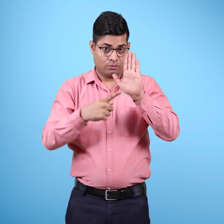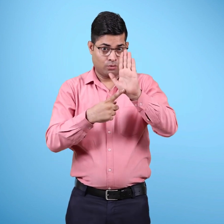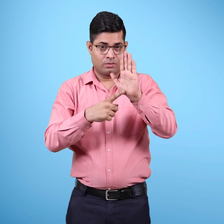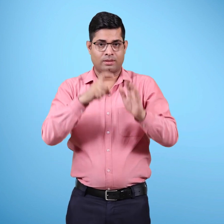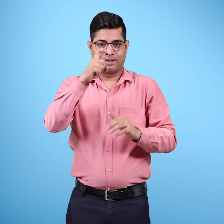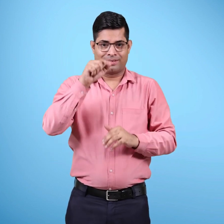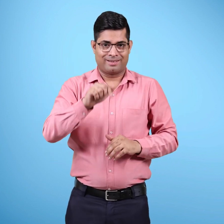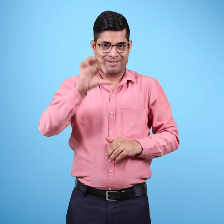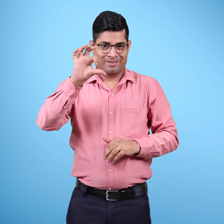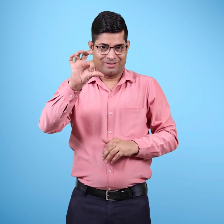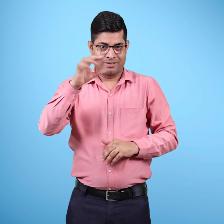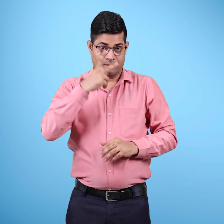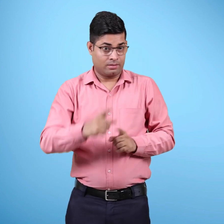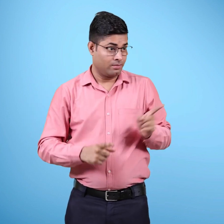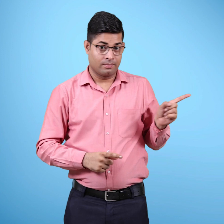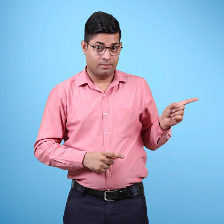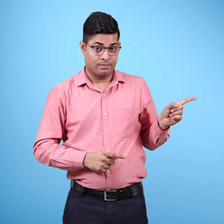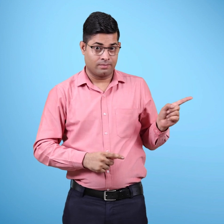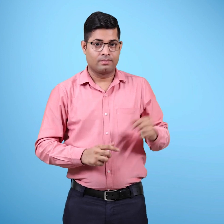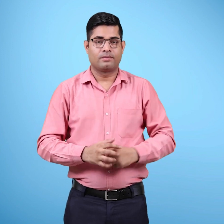Figure 7.9 shows